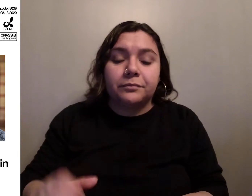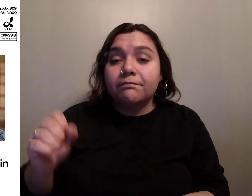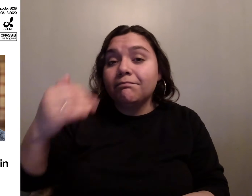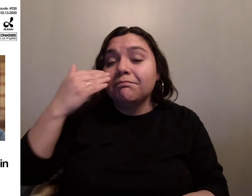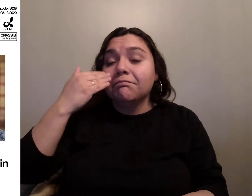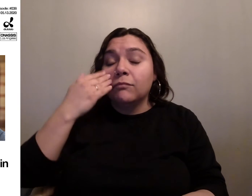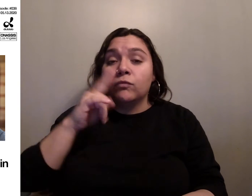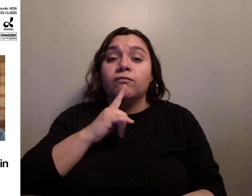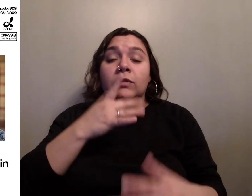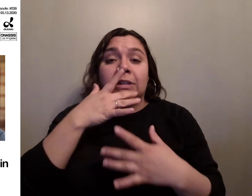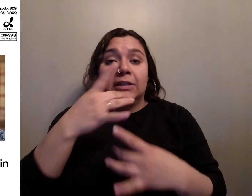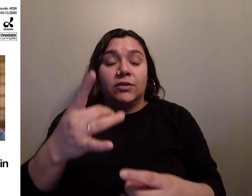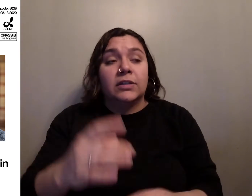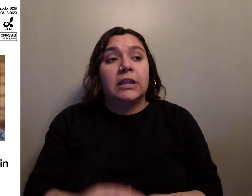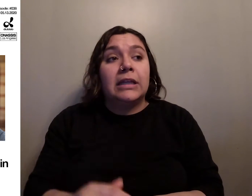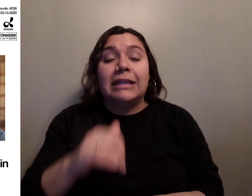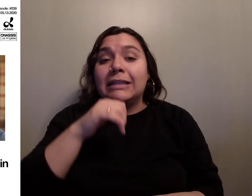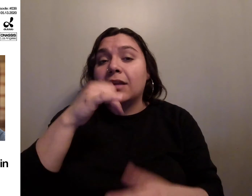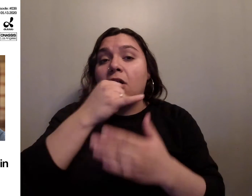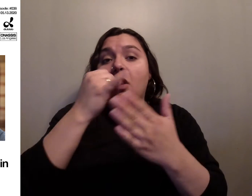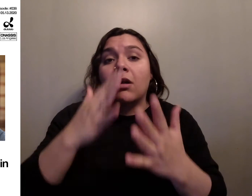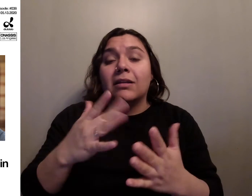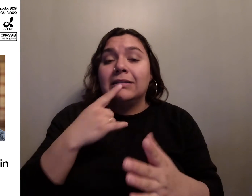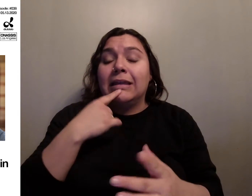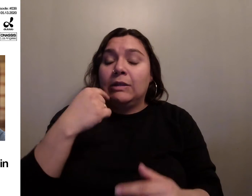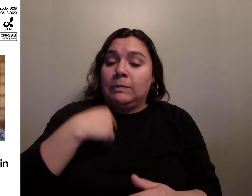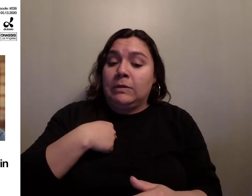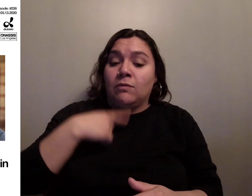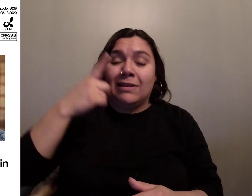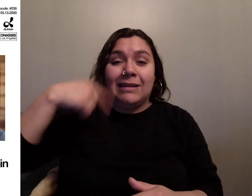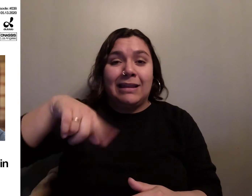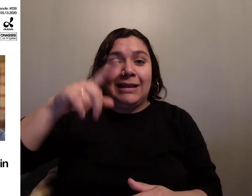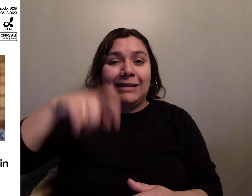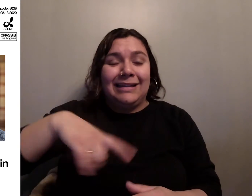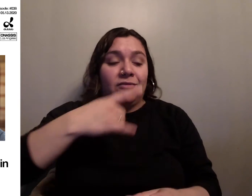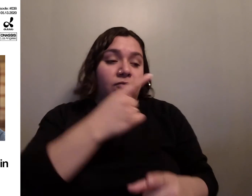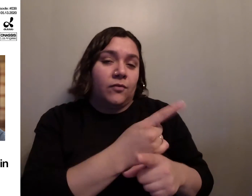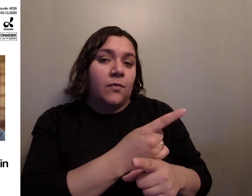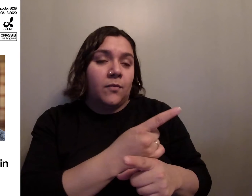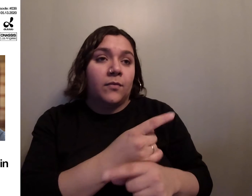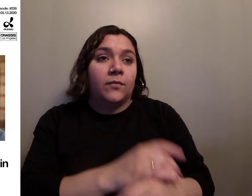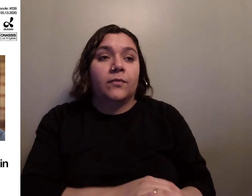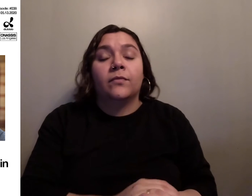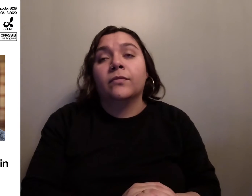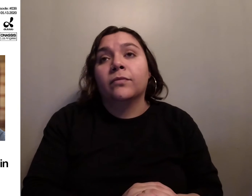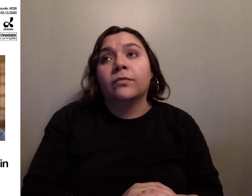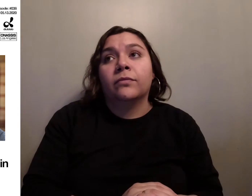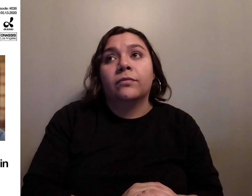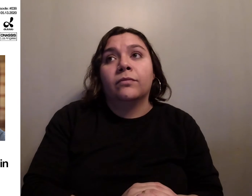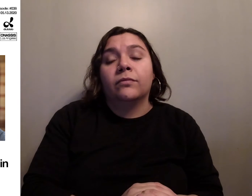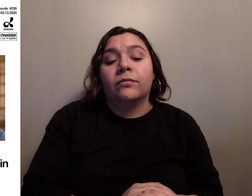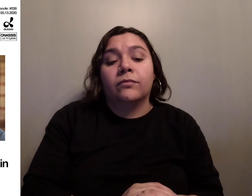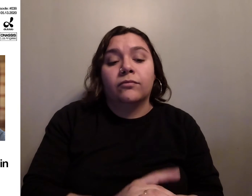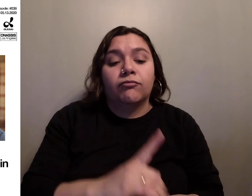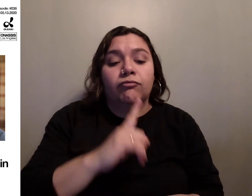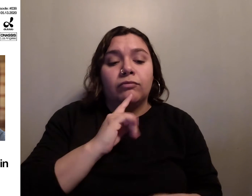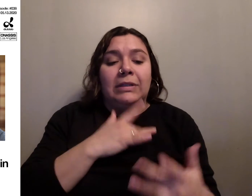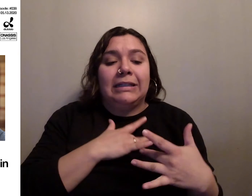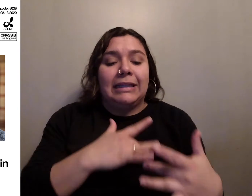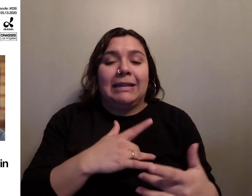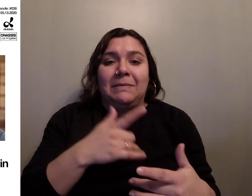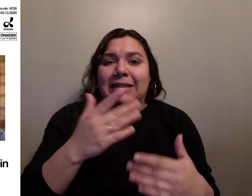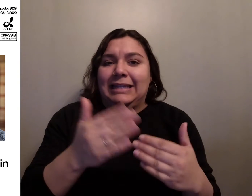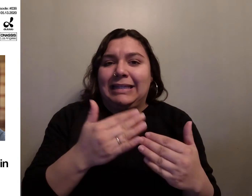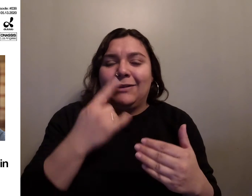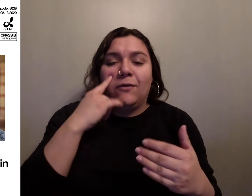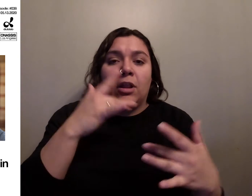that? Yeah, it's really interesting because it's not artists saying to me what they need. Right.